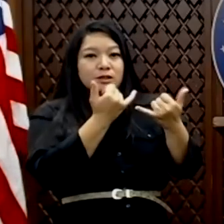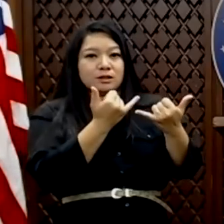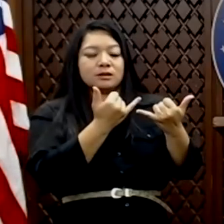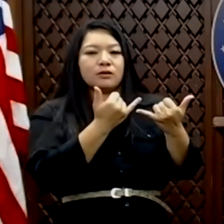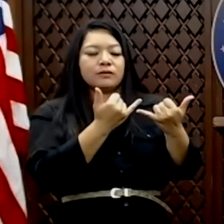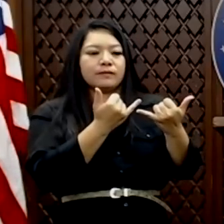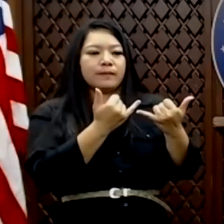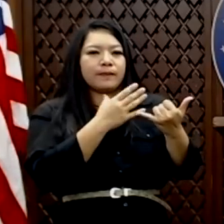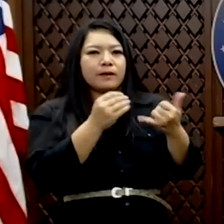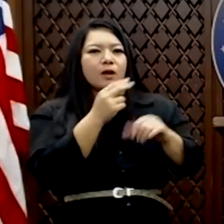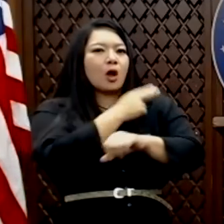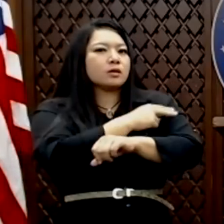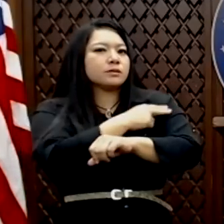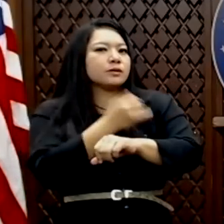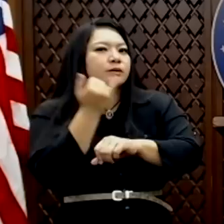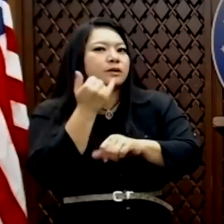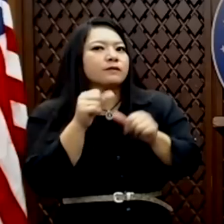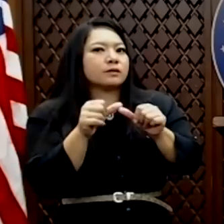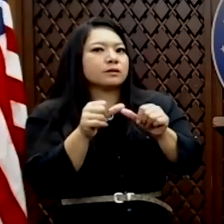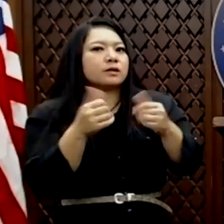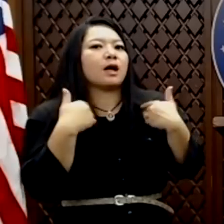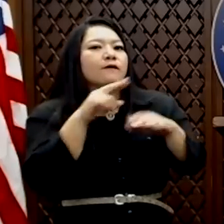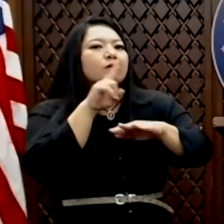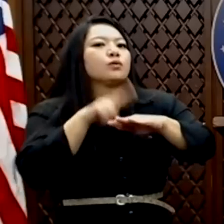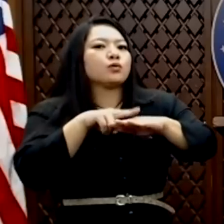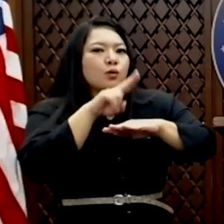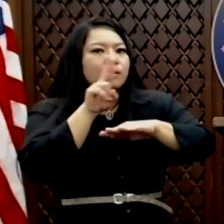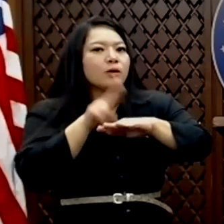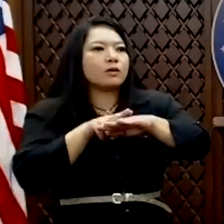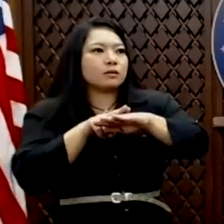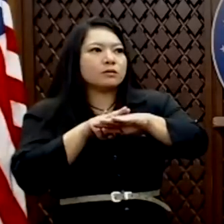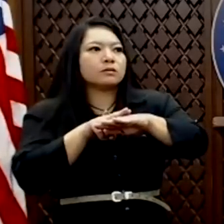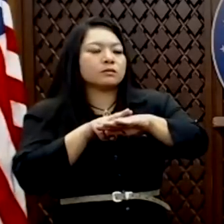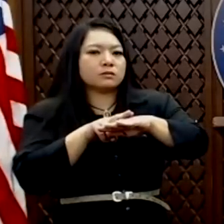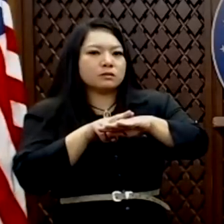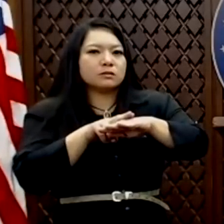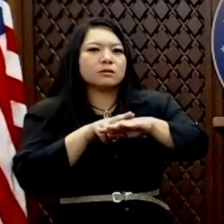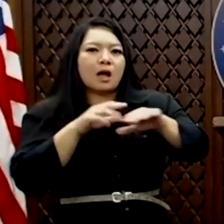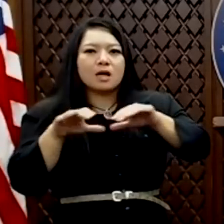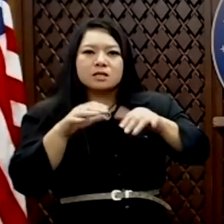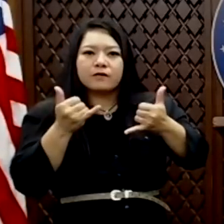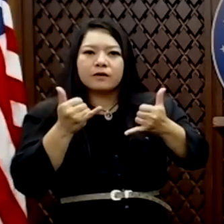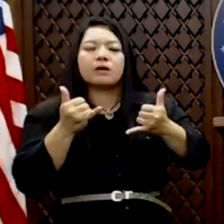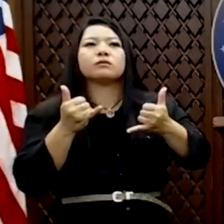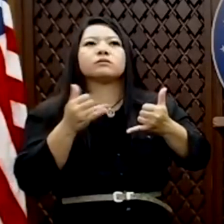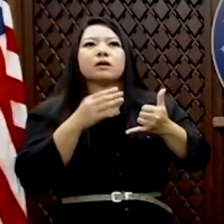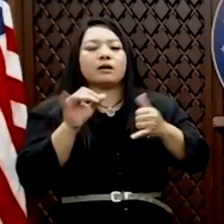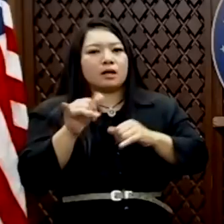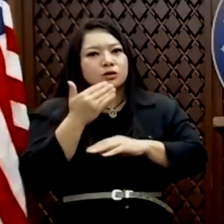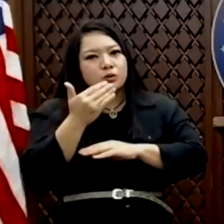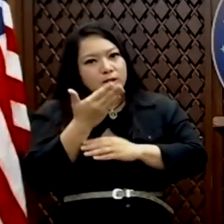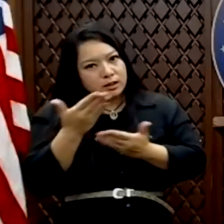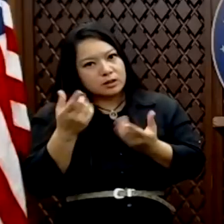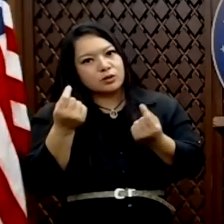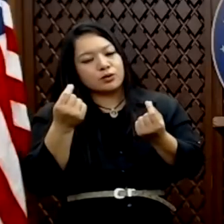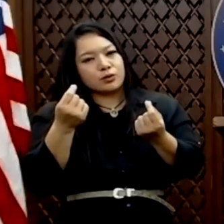the hospital, if the hospital is starting to have normal kinds of activities, then that's a good thing